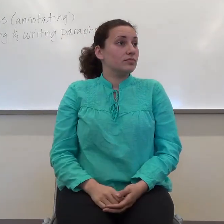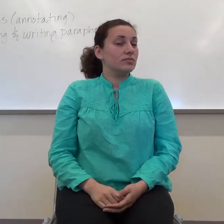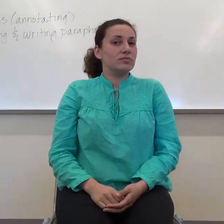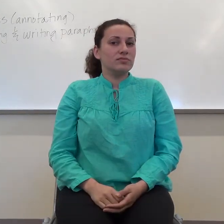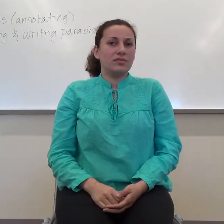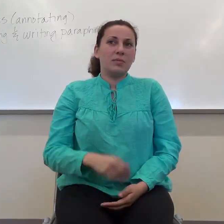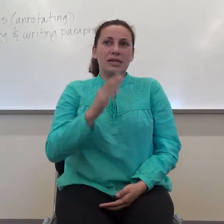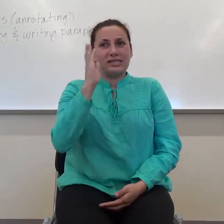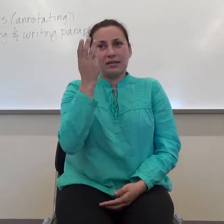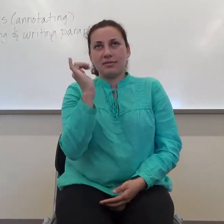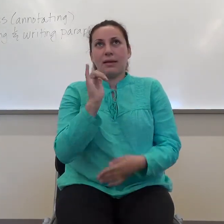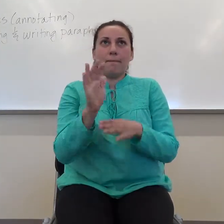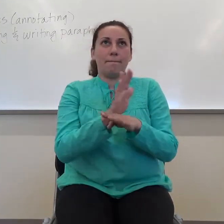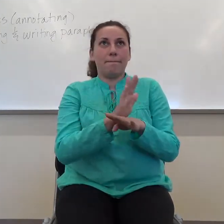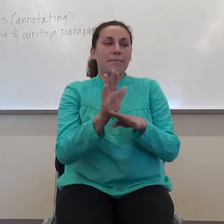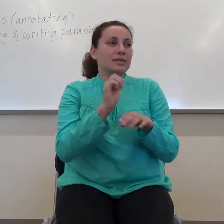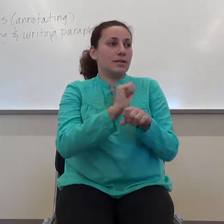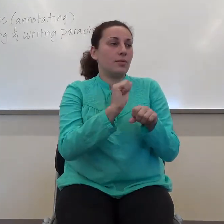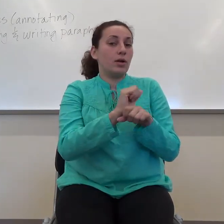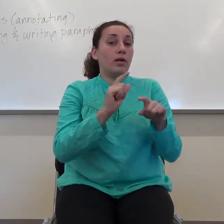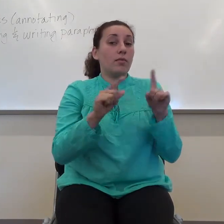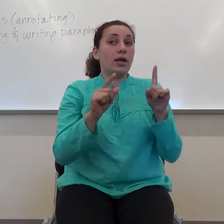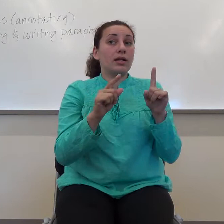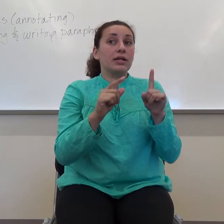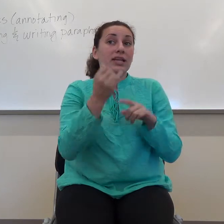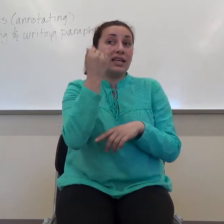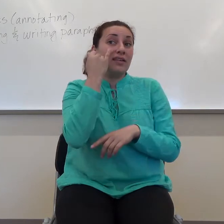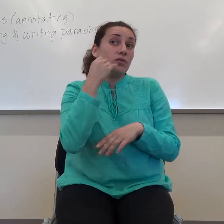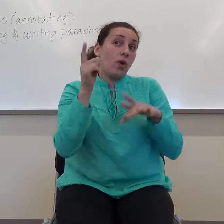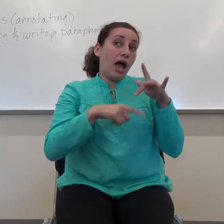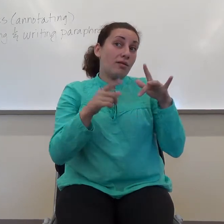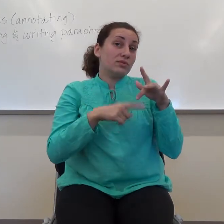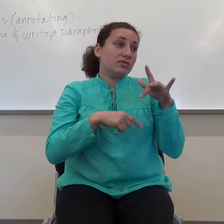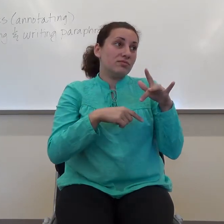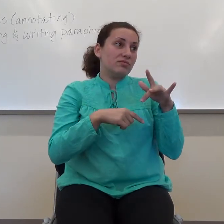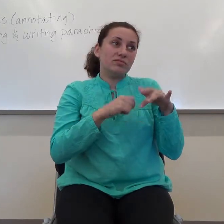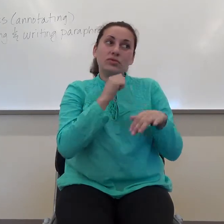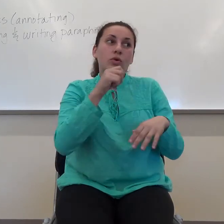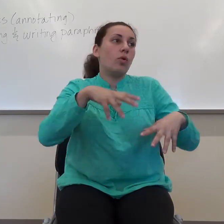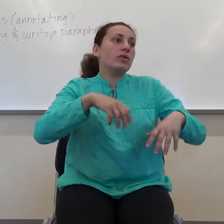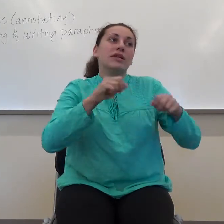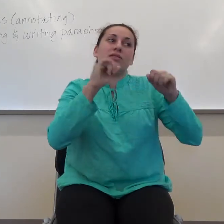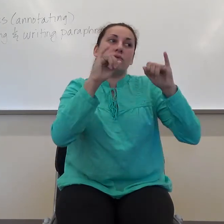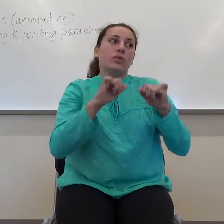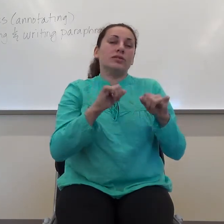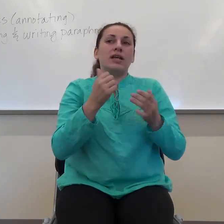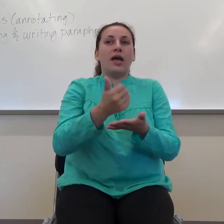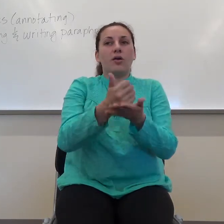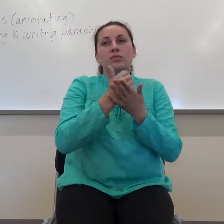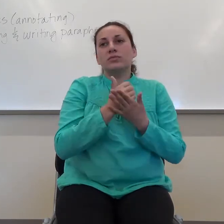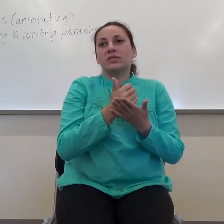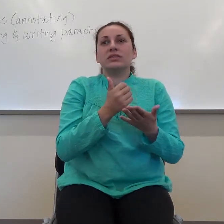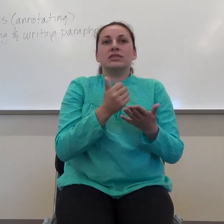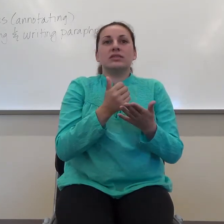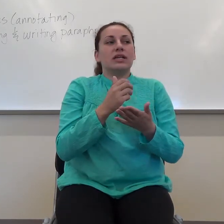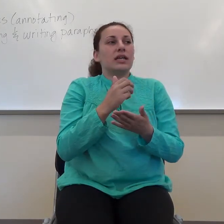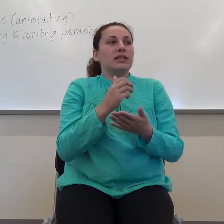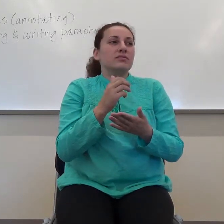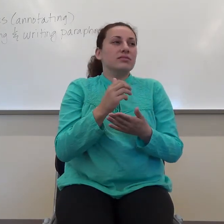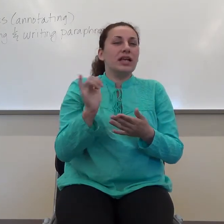it. One is attendance. If you're not here or you're late, you don't have to take it. It kind of helps with people, encourages people to